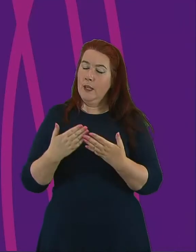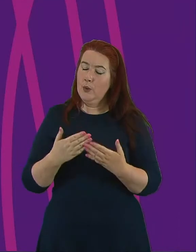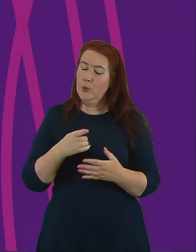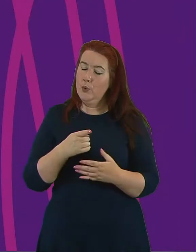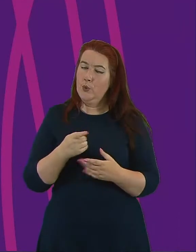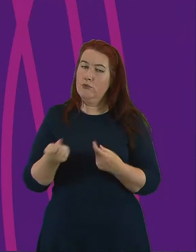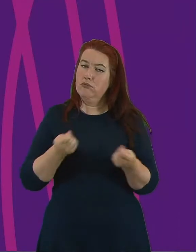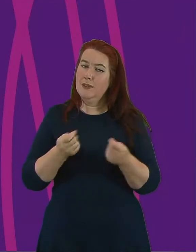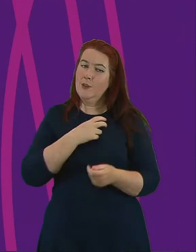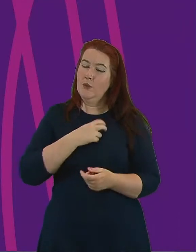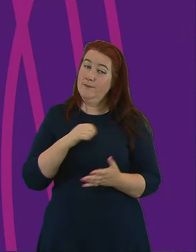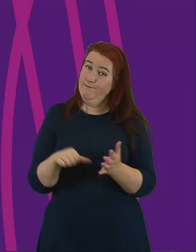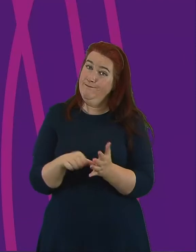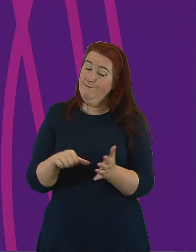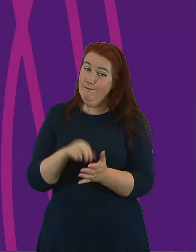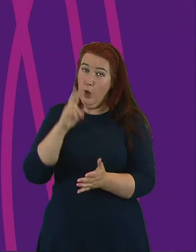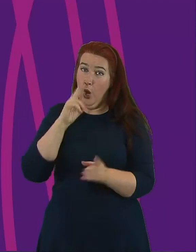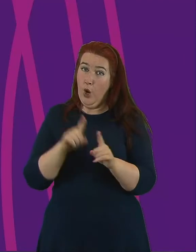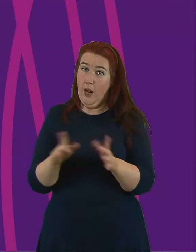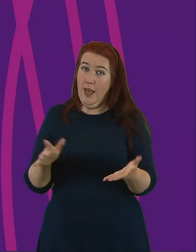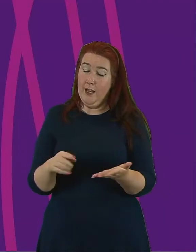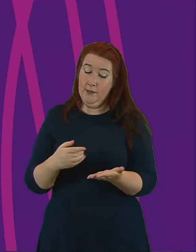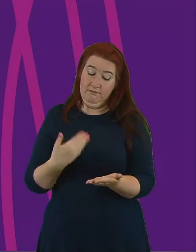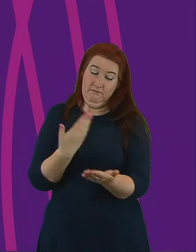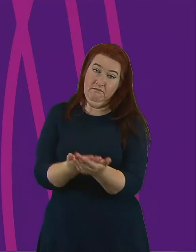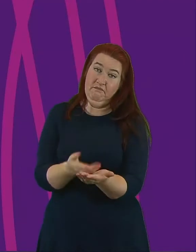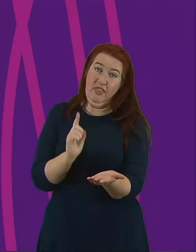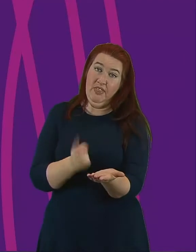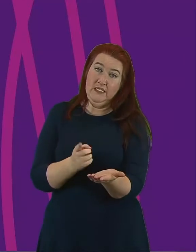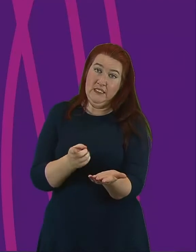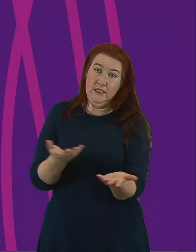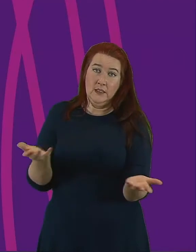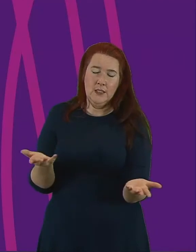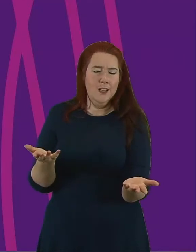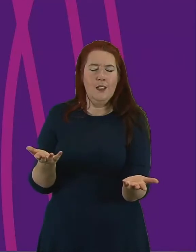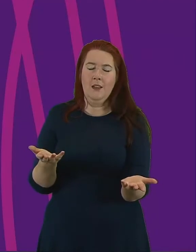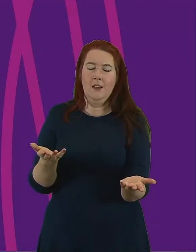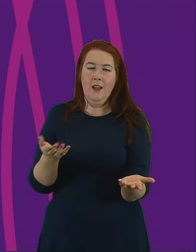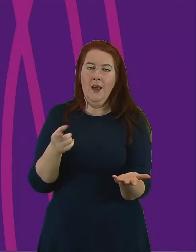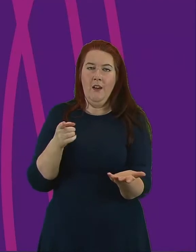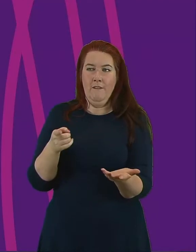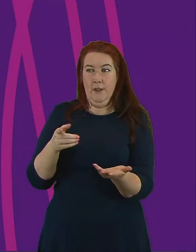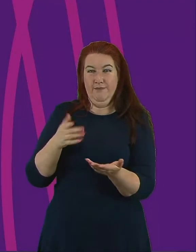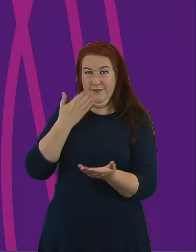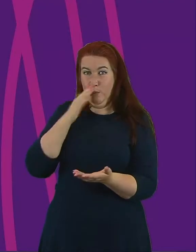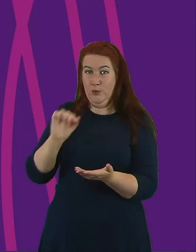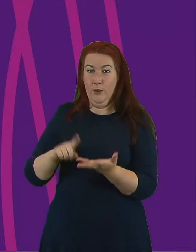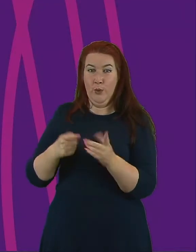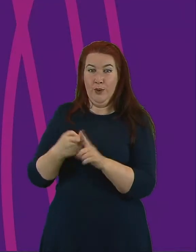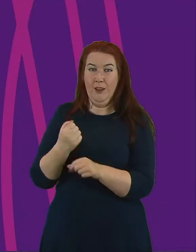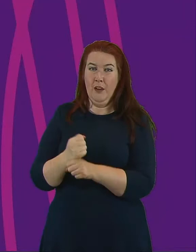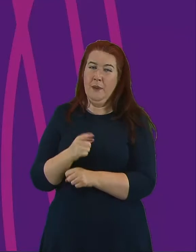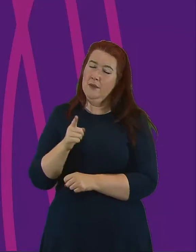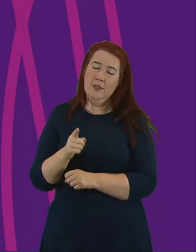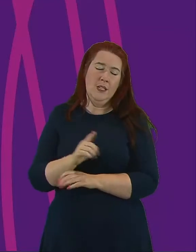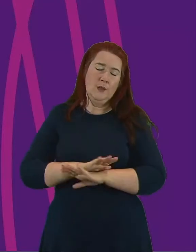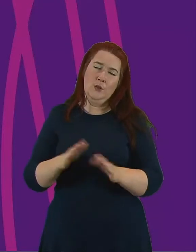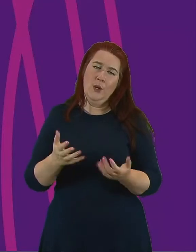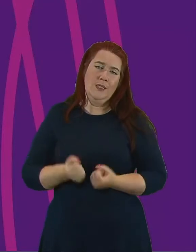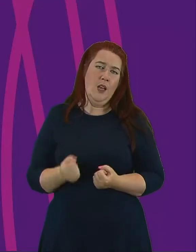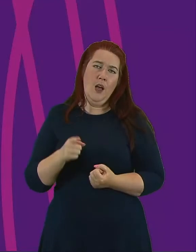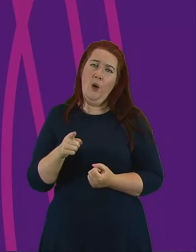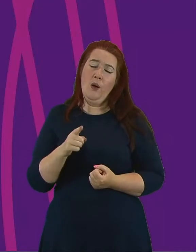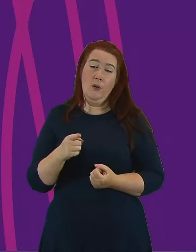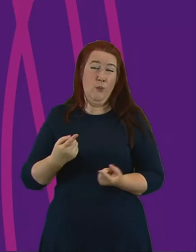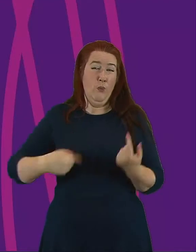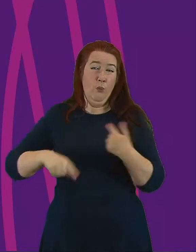is looking like it's take it or leave it, and that would not be acceptable, and it would be a failure to stand up for the rights